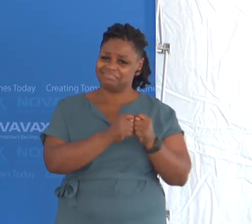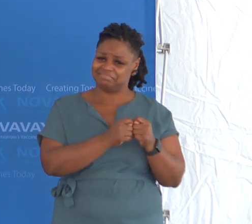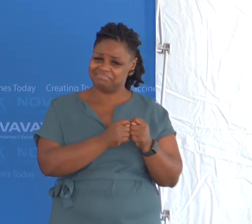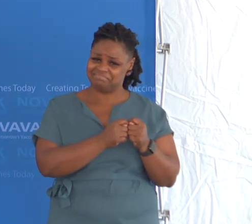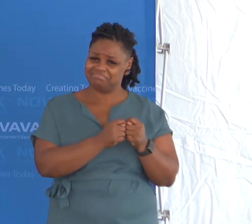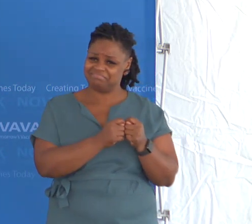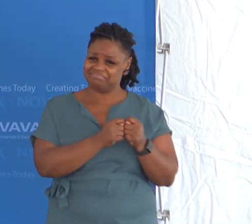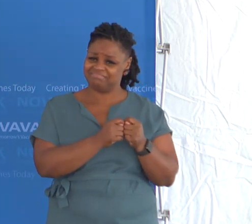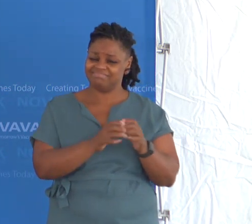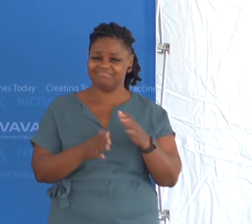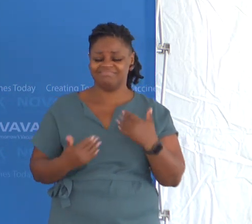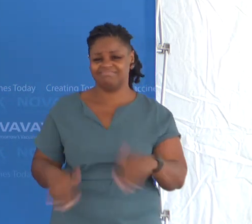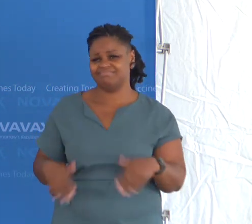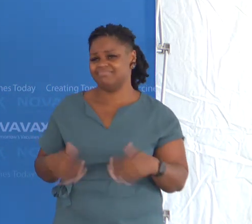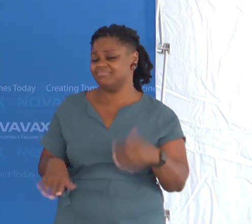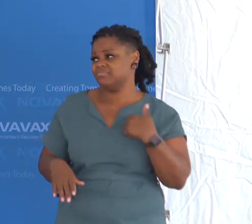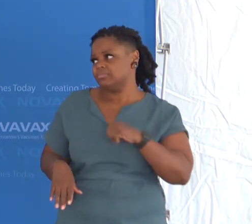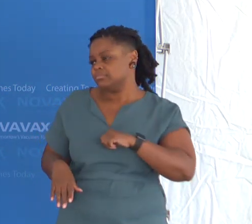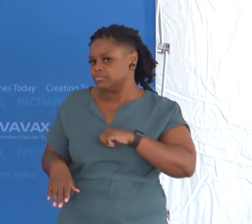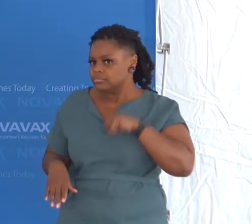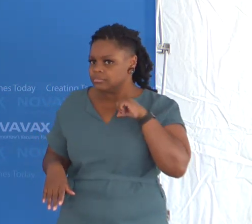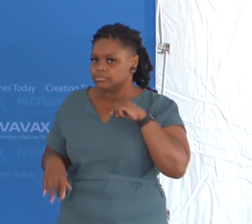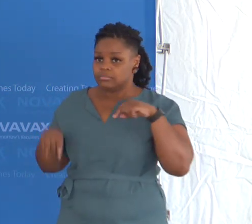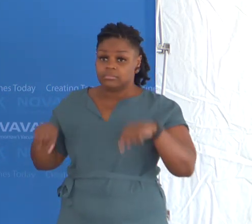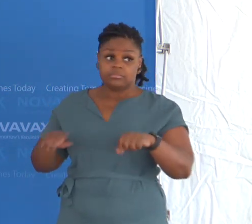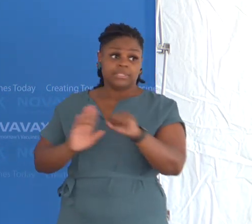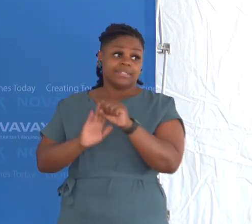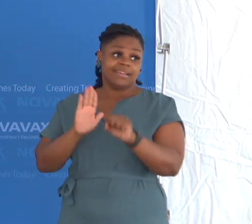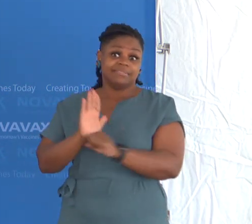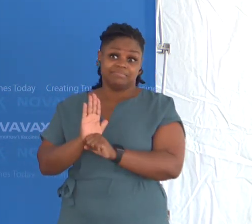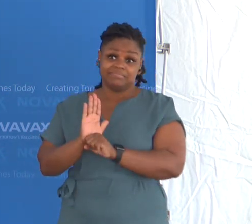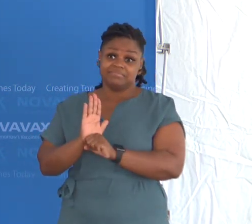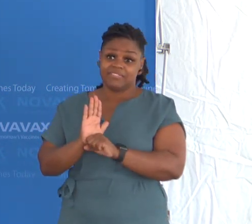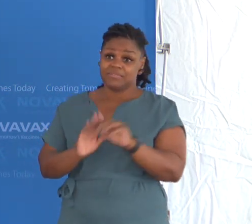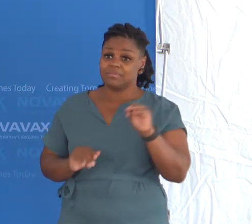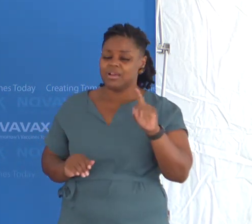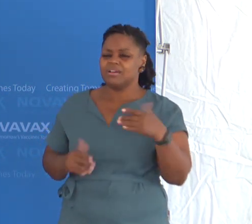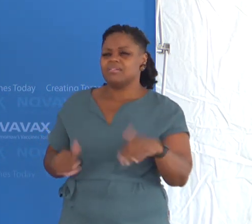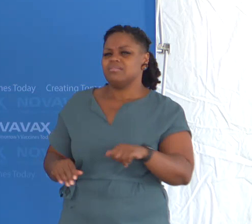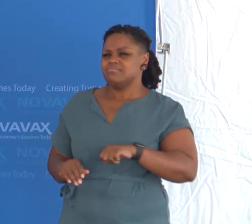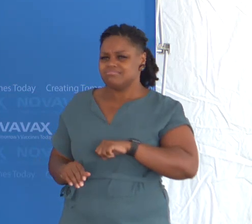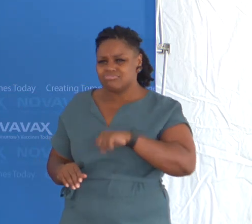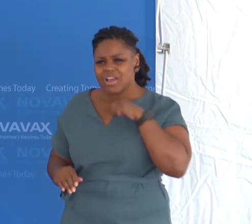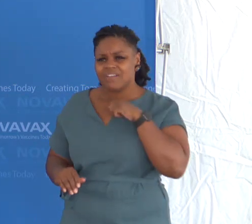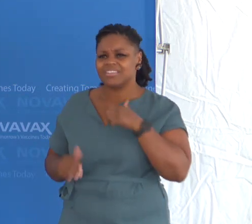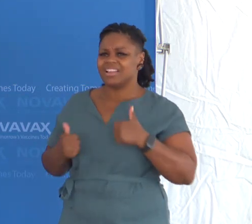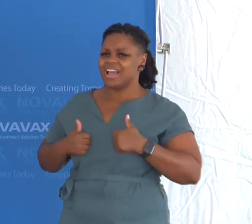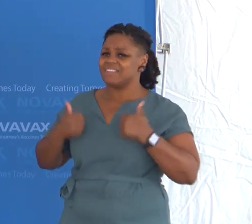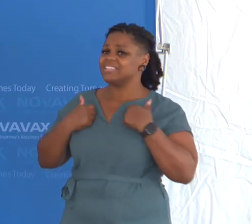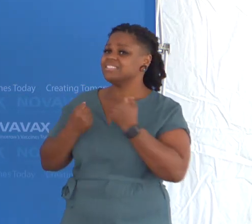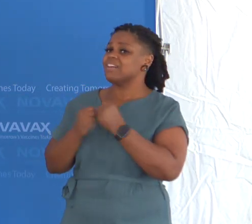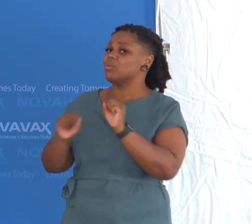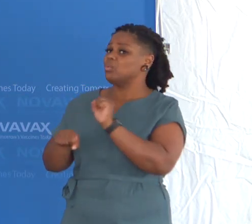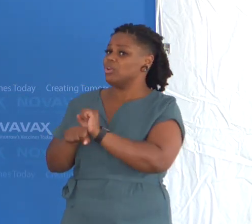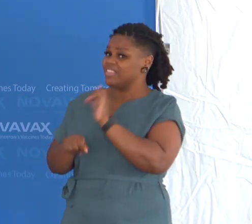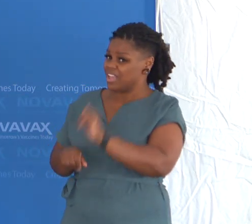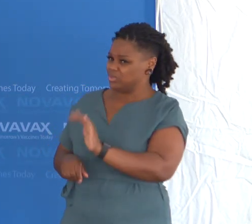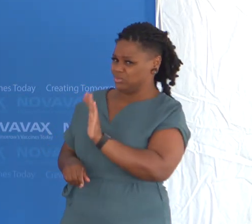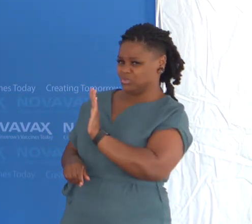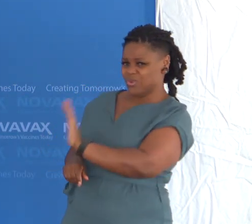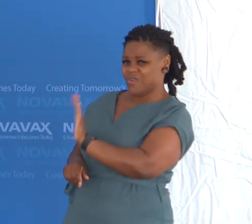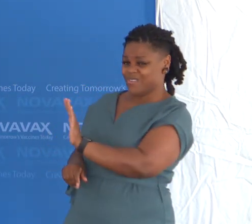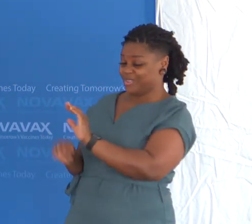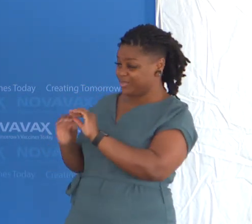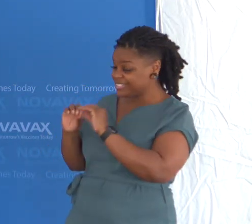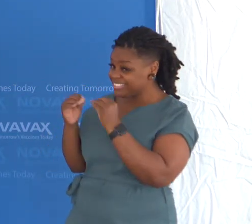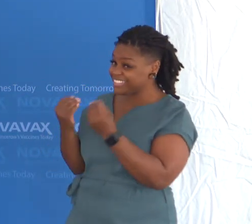We are so proud to have you in our state, and we're very proud of the life-saving work that your